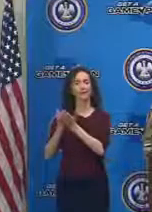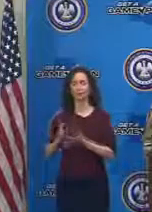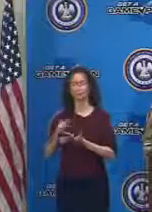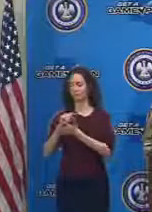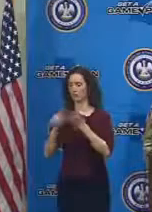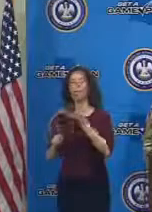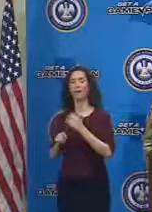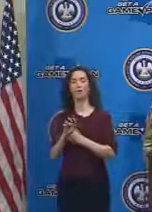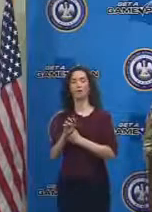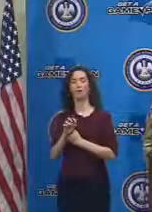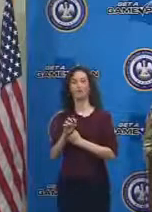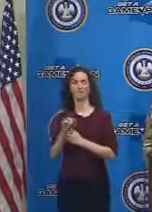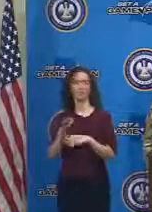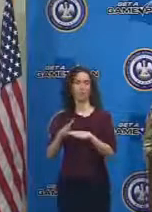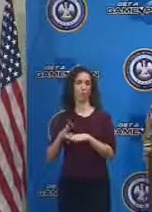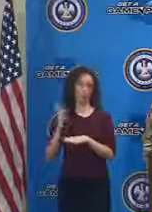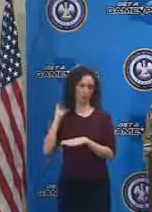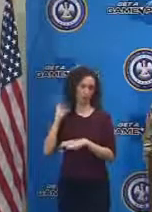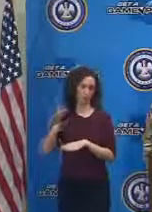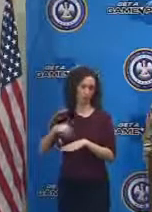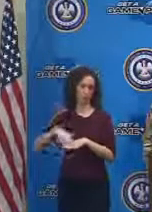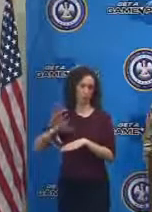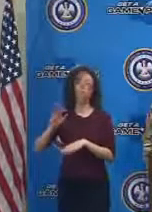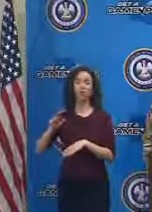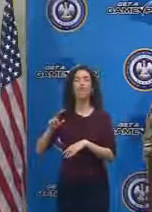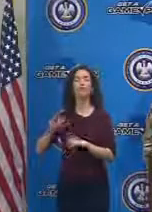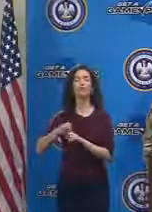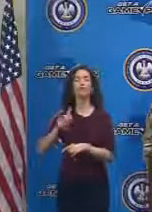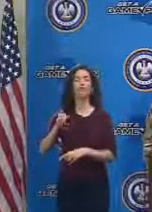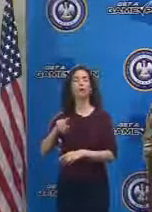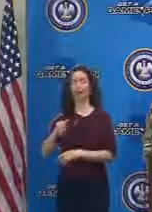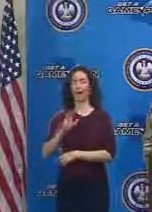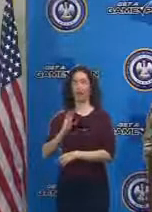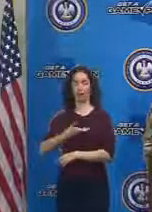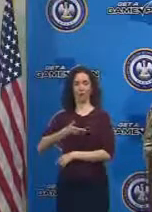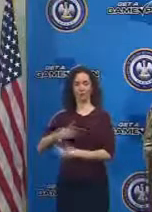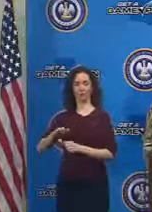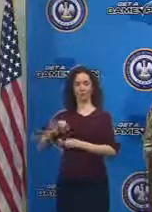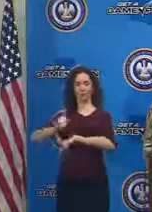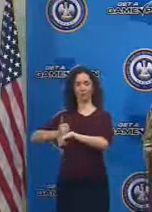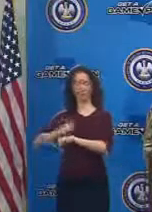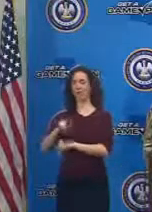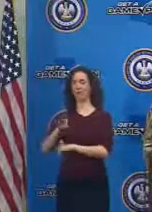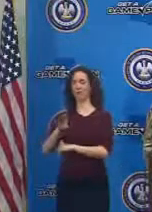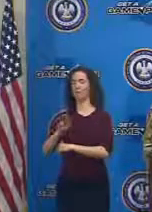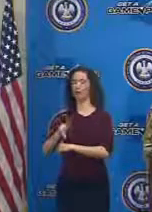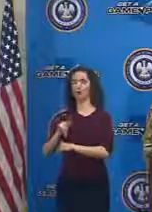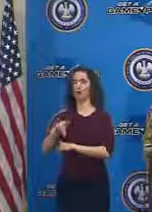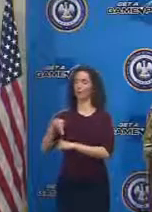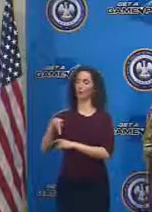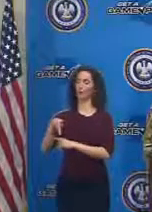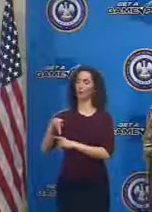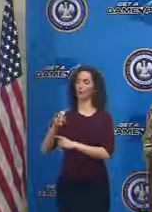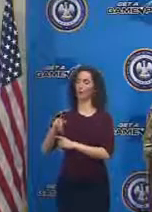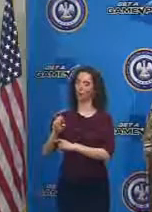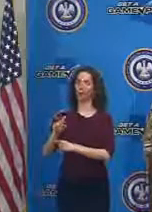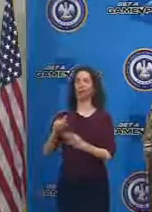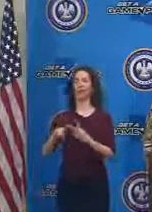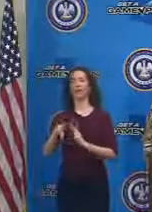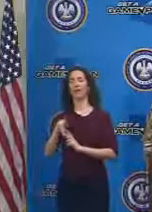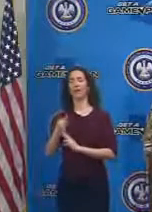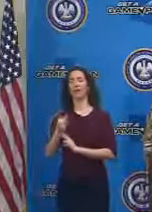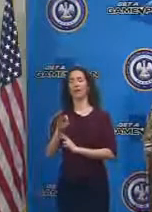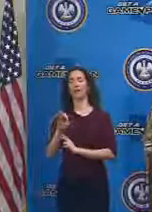plus, and those individuals have come from Fort Polk, our own Fort Polk, Fort Hood, MacDill Air Force Base in